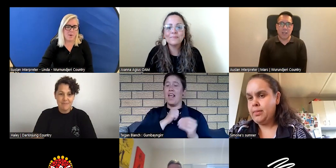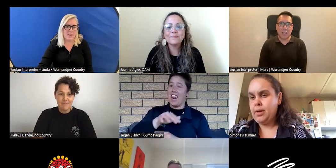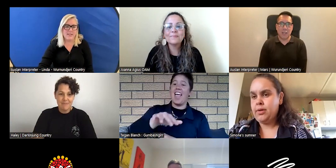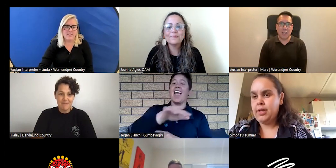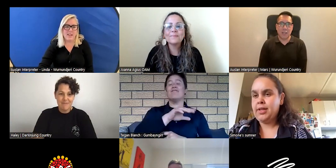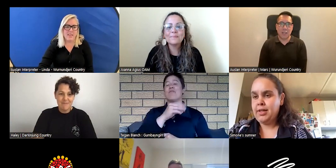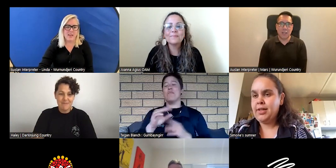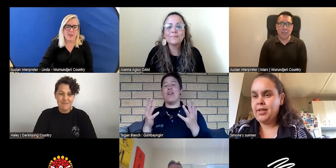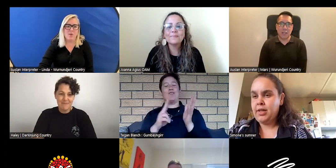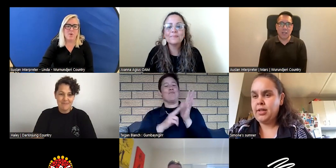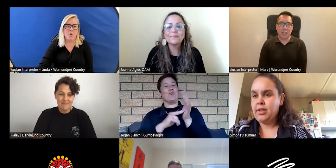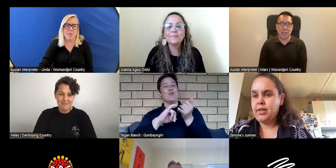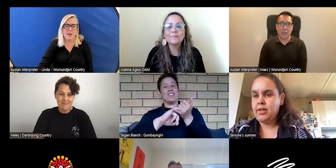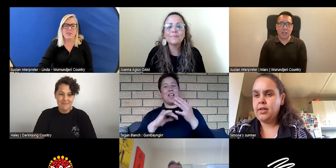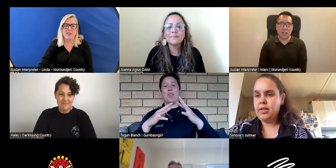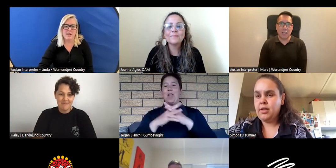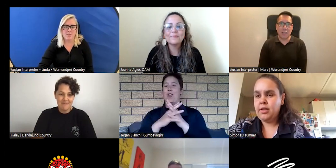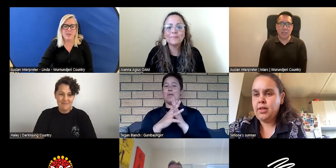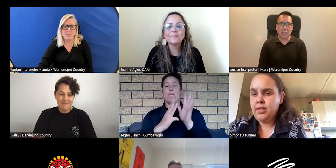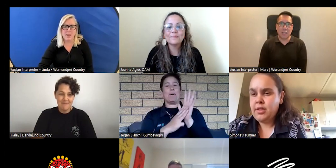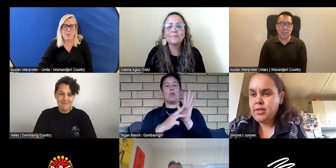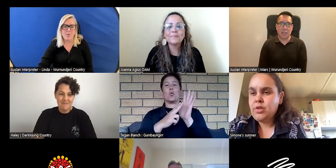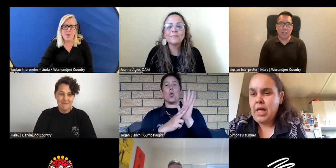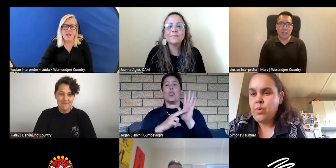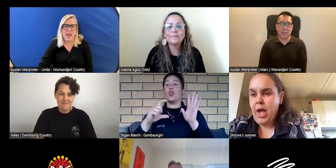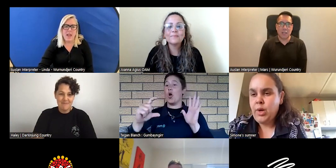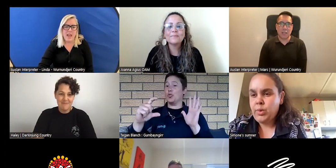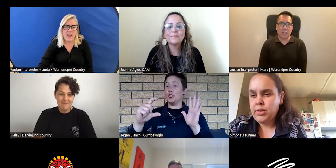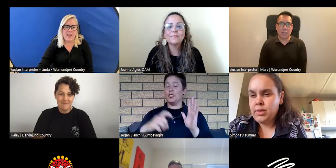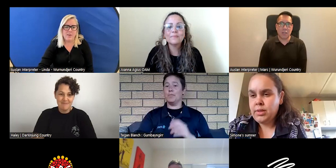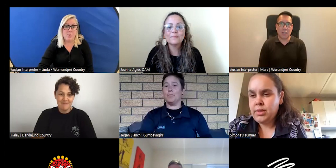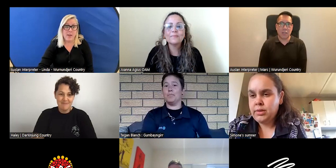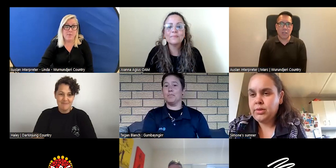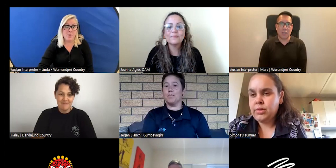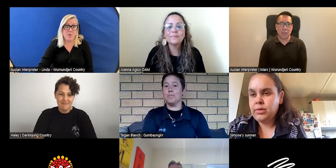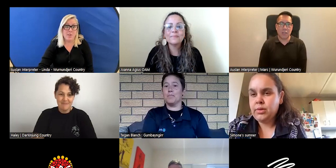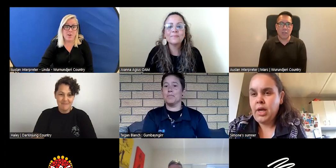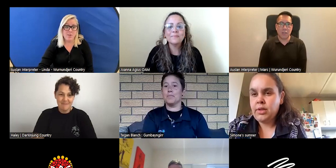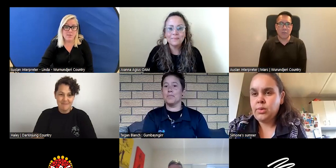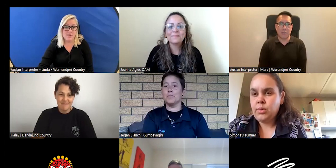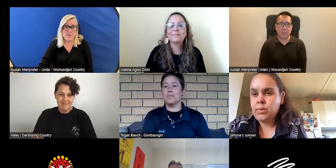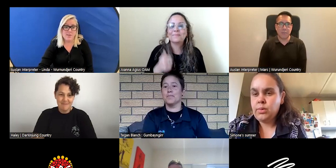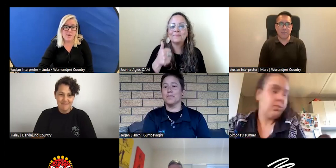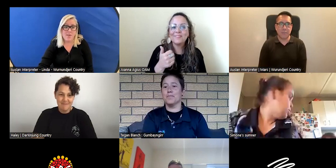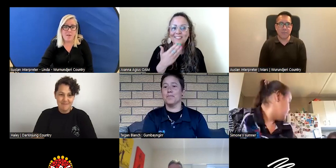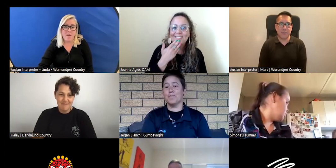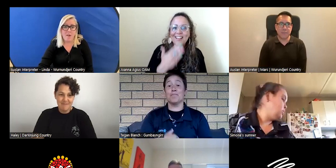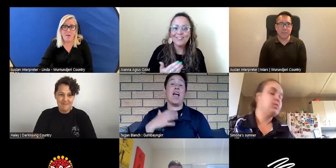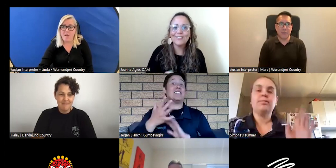My mob is the Wurundjeri people, and we are from the North Coast.